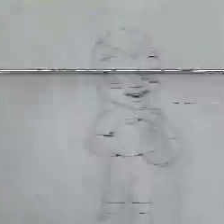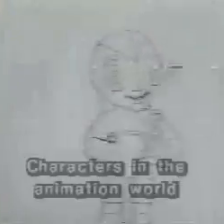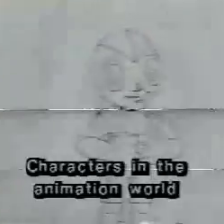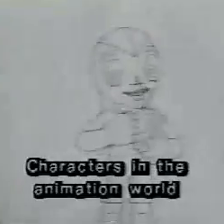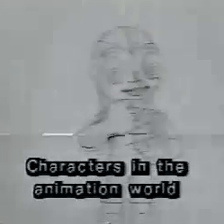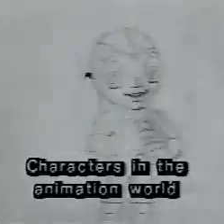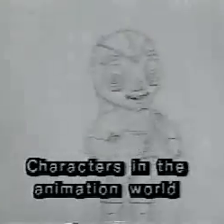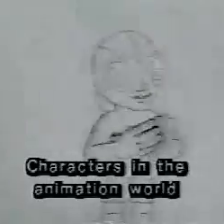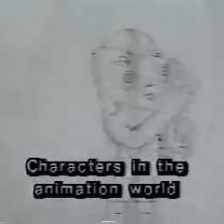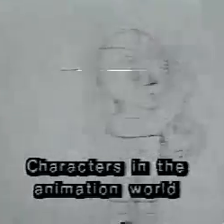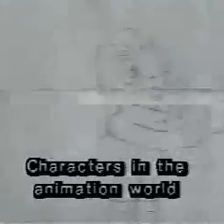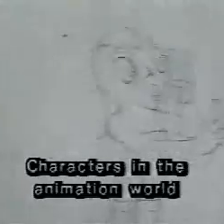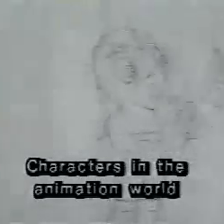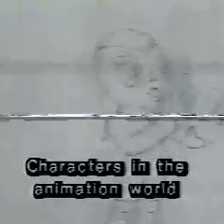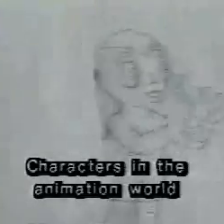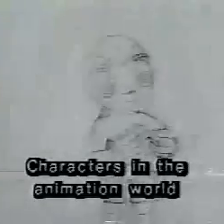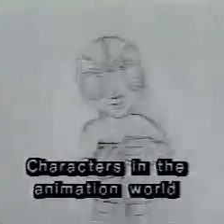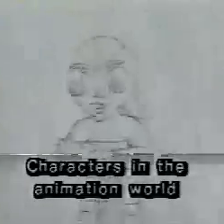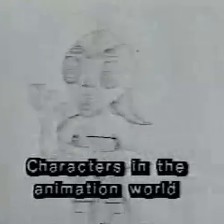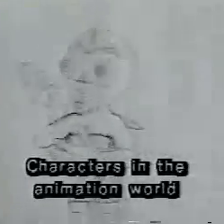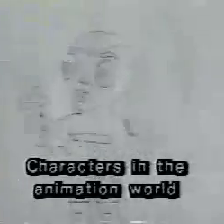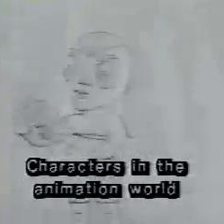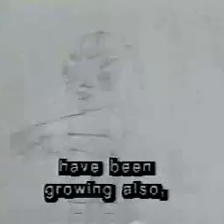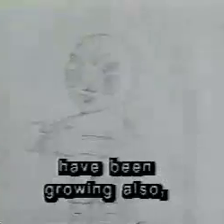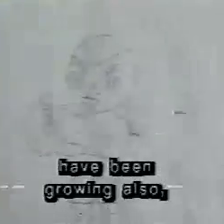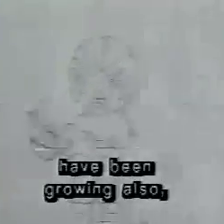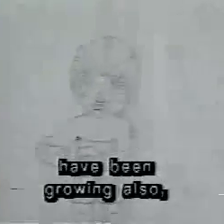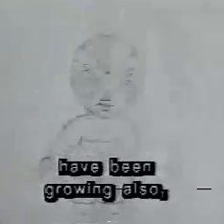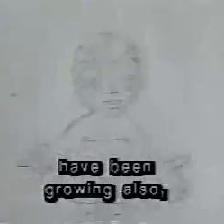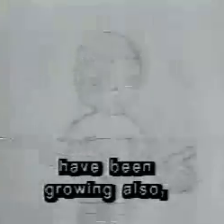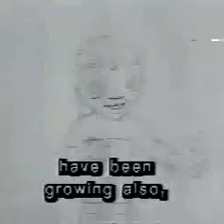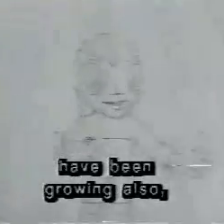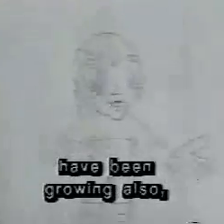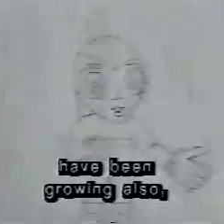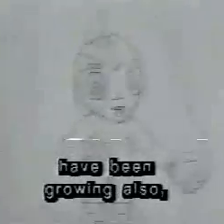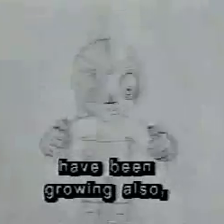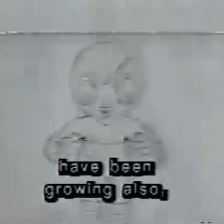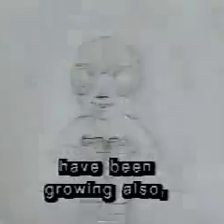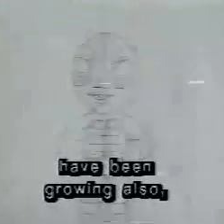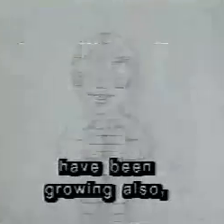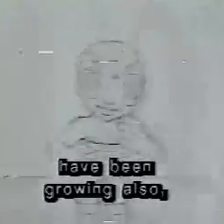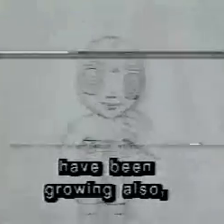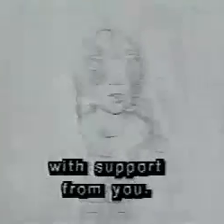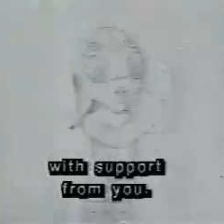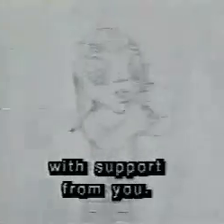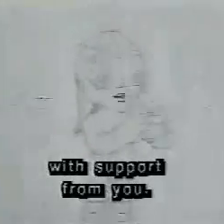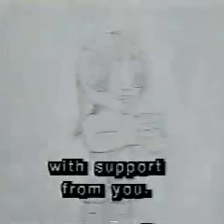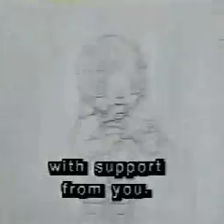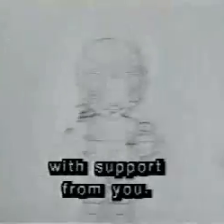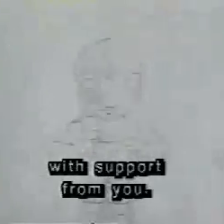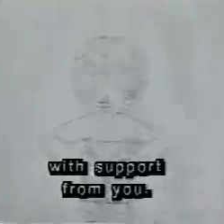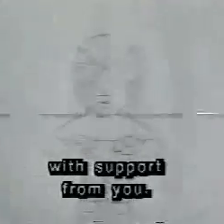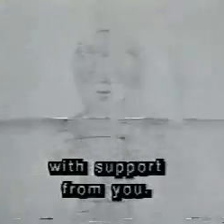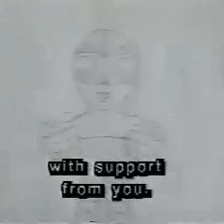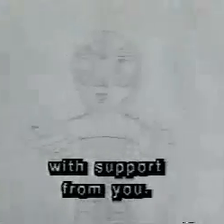Characters in the animation world have been growing also, with support from you.